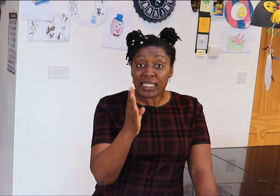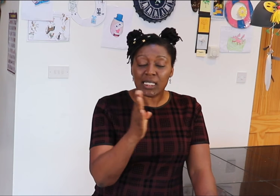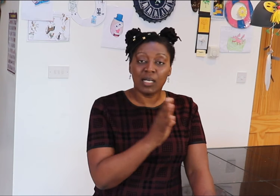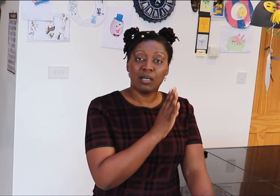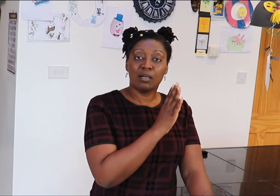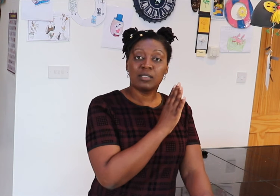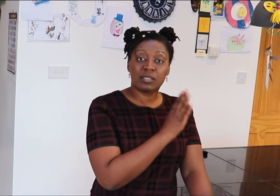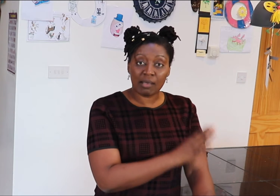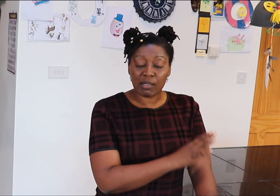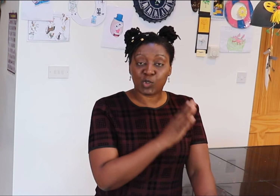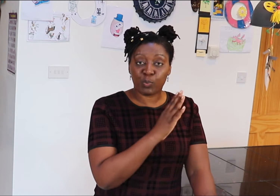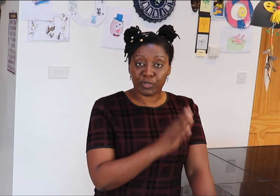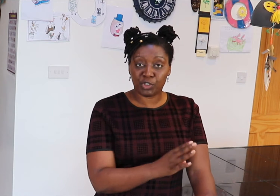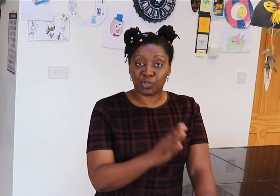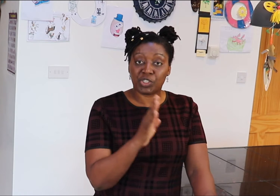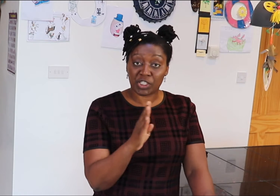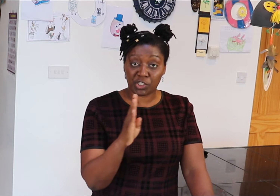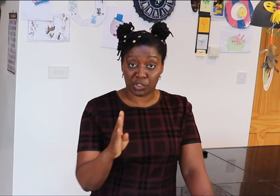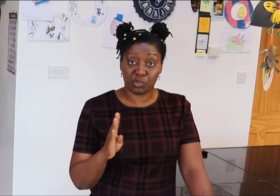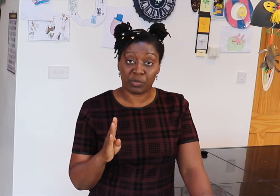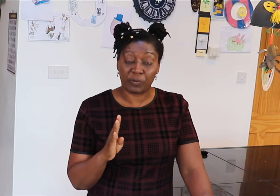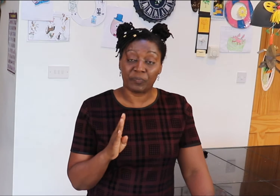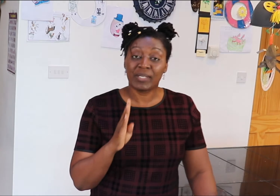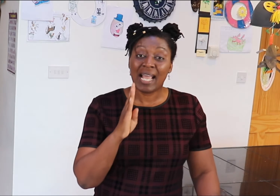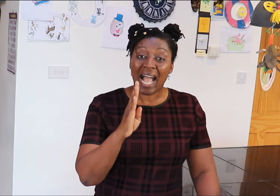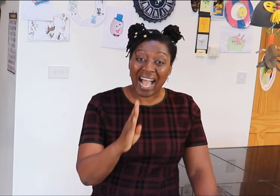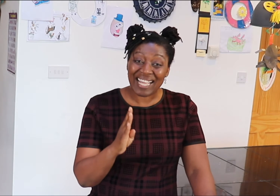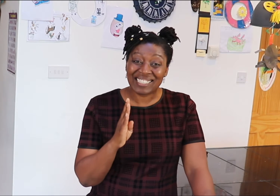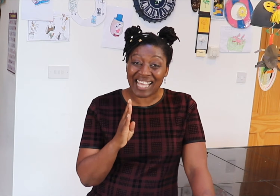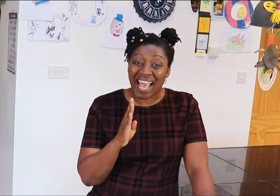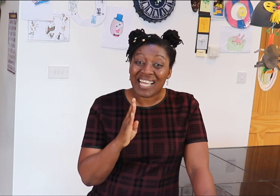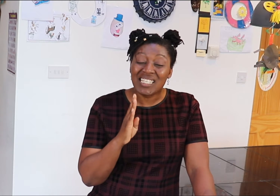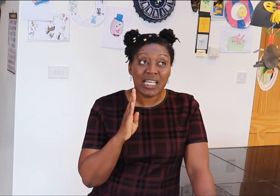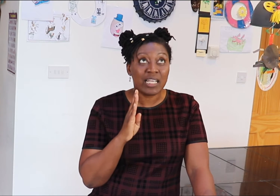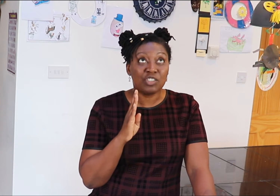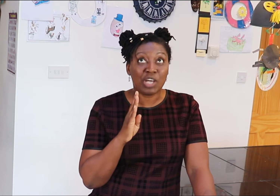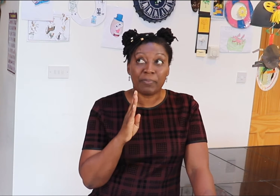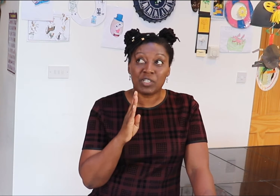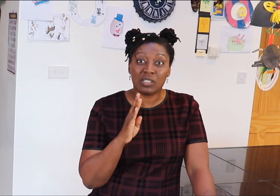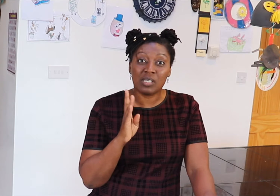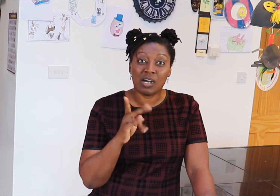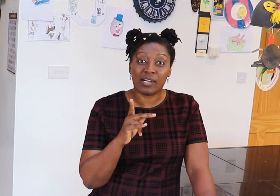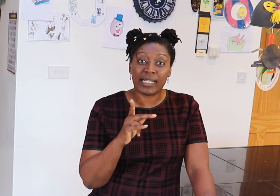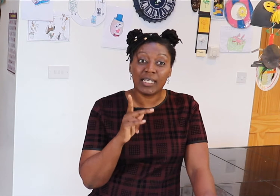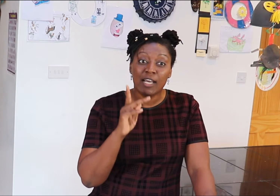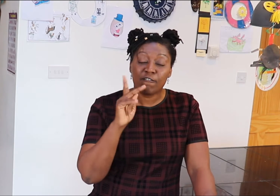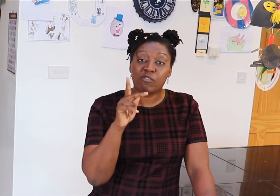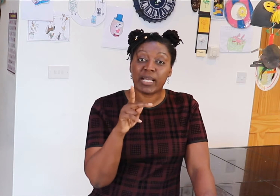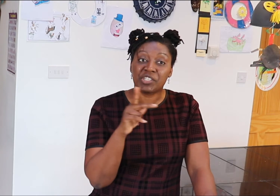boys start to produce testosterone. I said in chapter 9, Formation